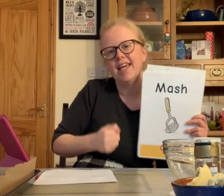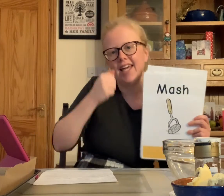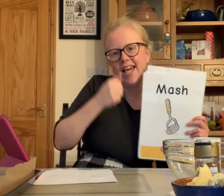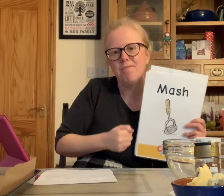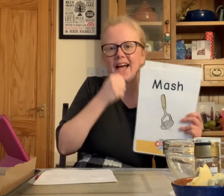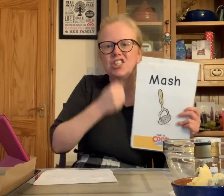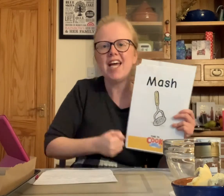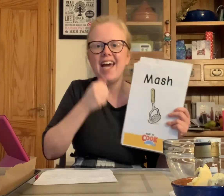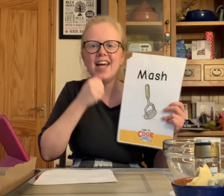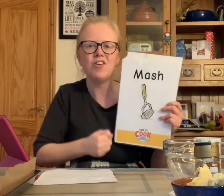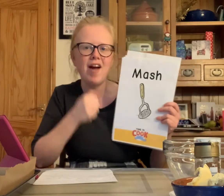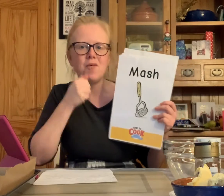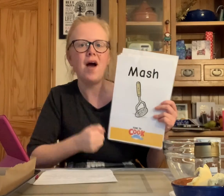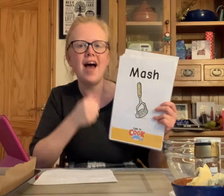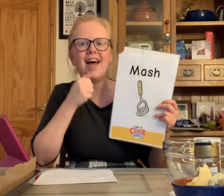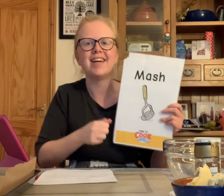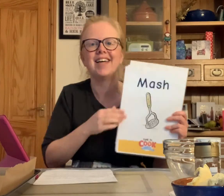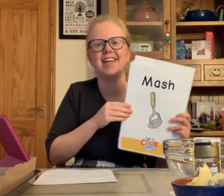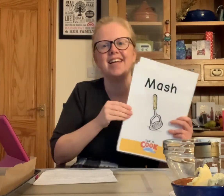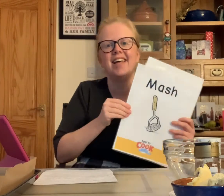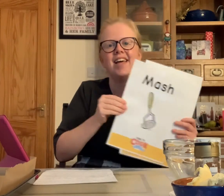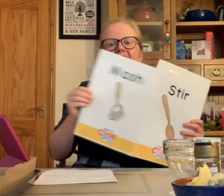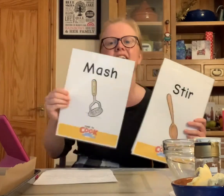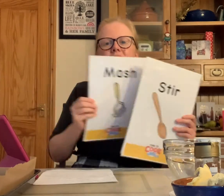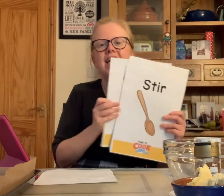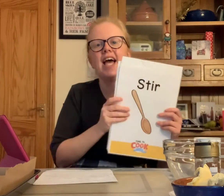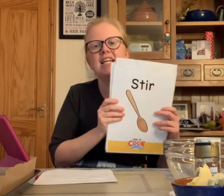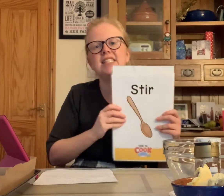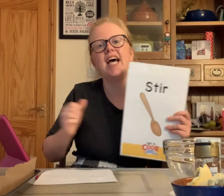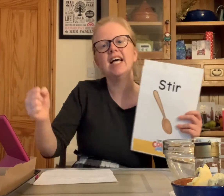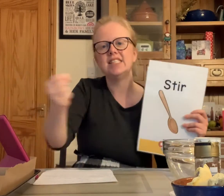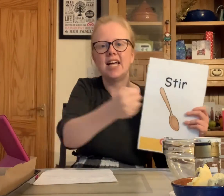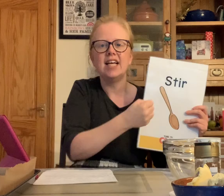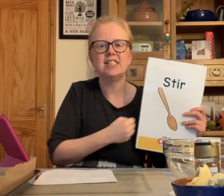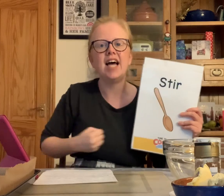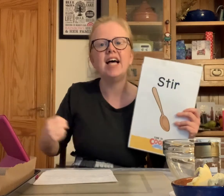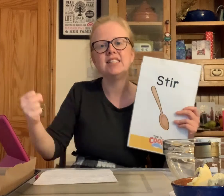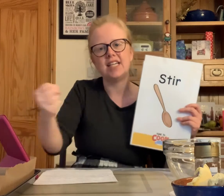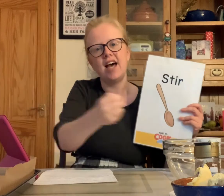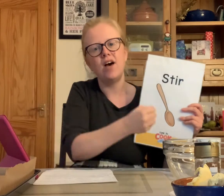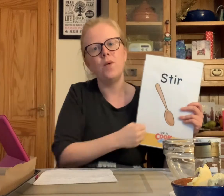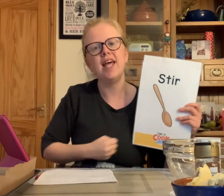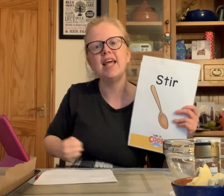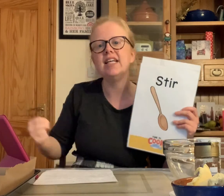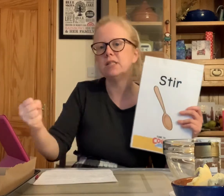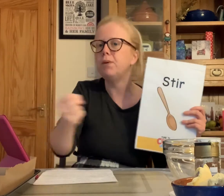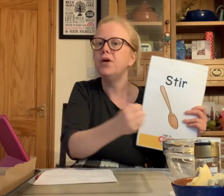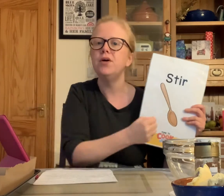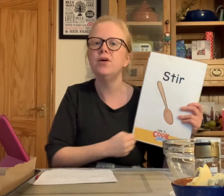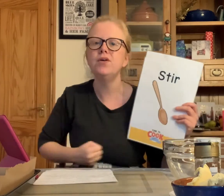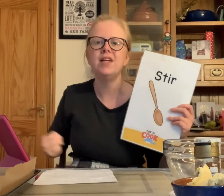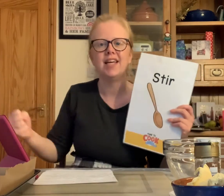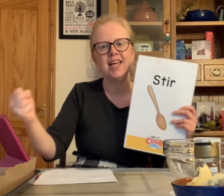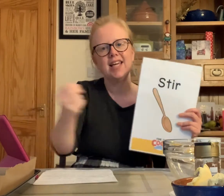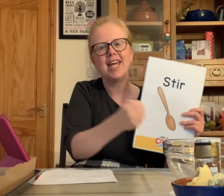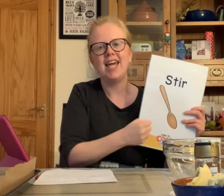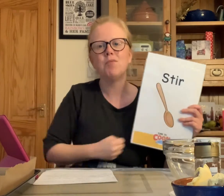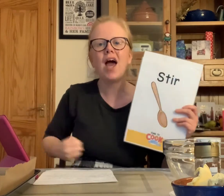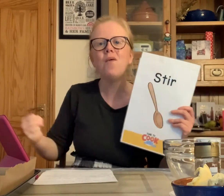Keep mashing, great work. We're gonna stir, stir, stir, stir with a spoon. Keep